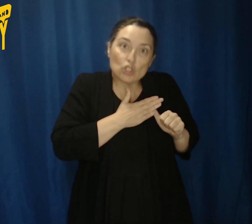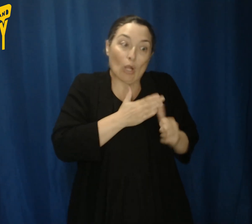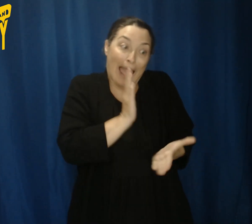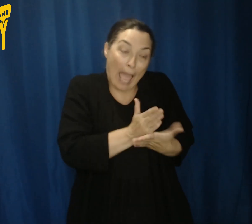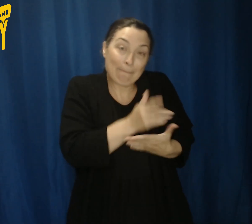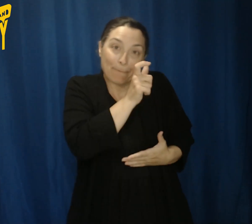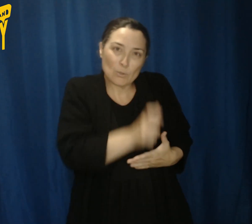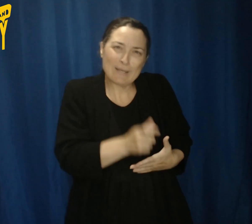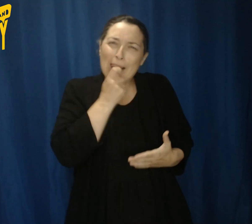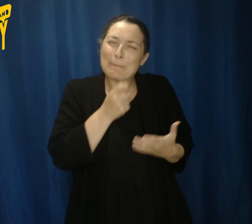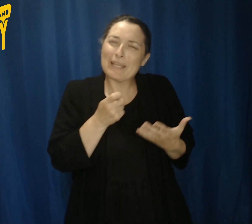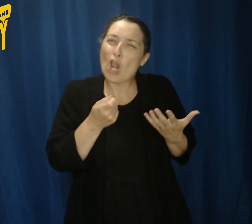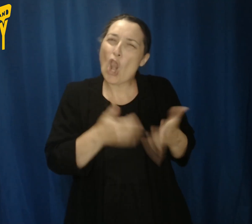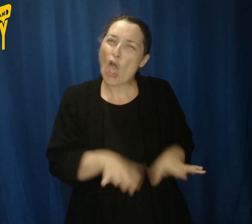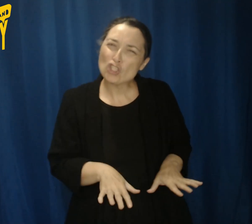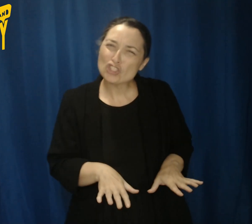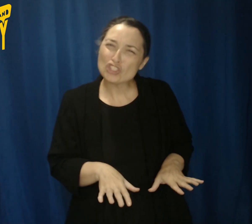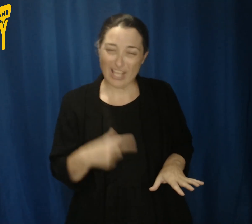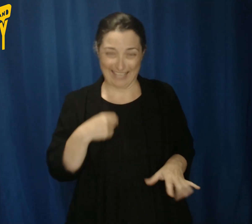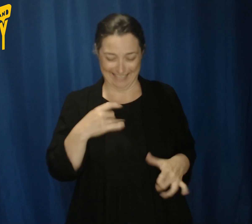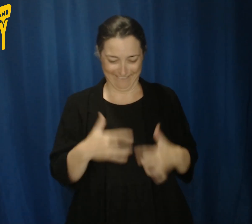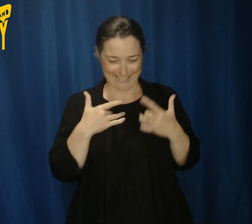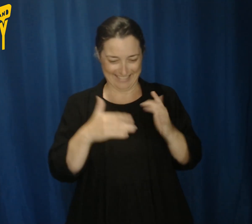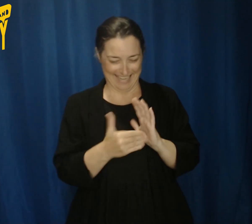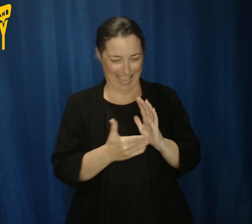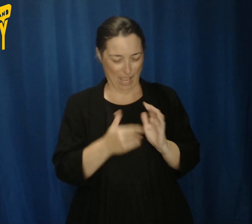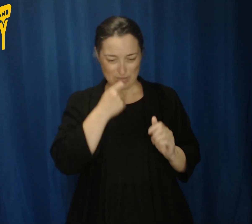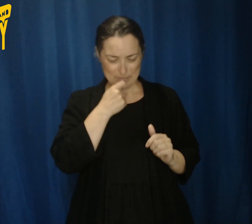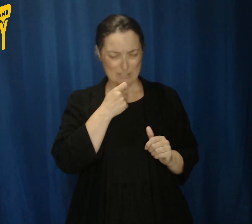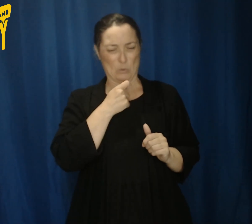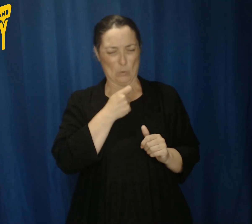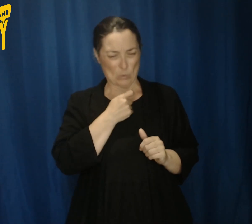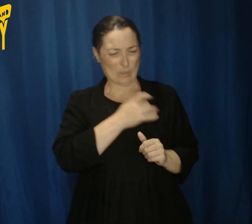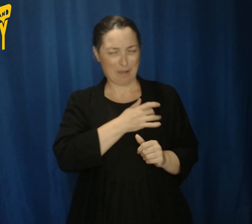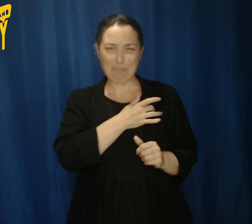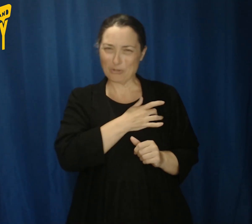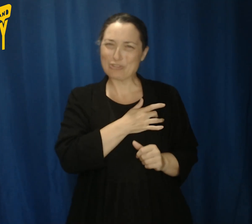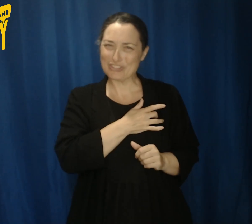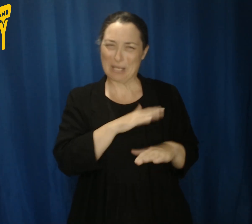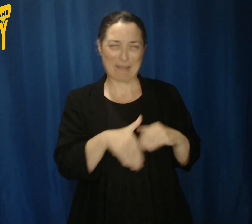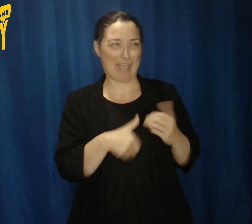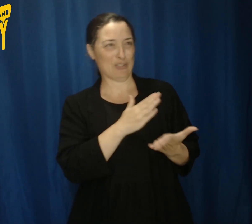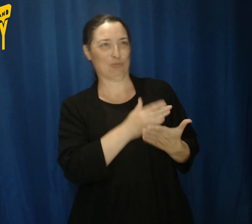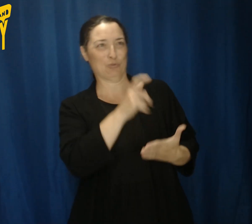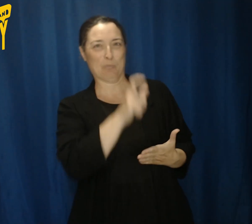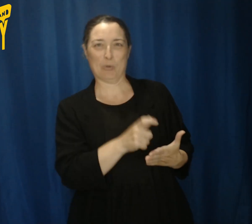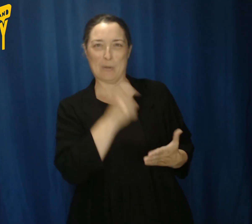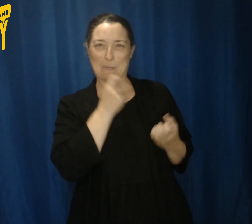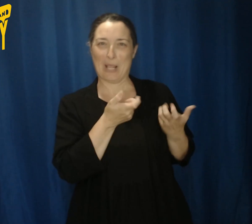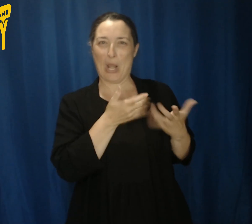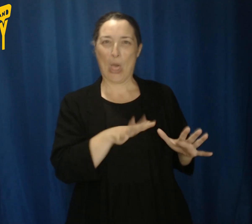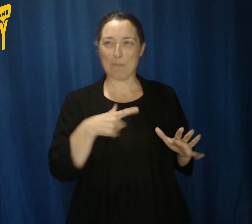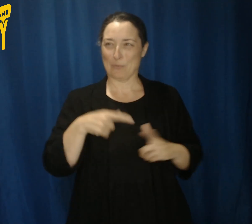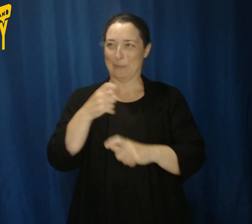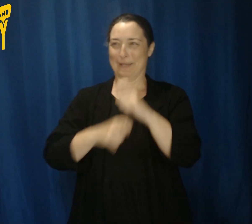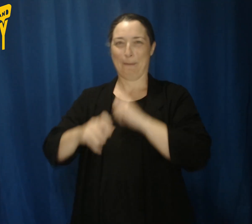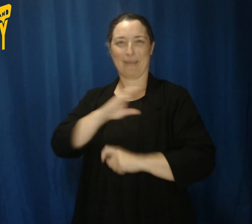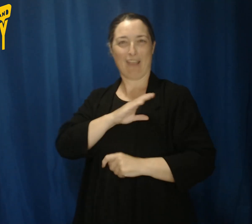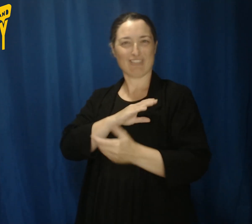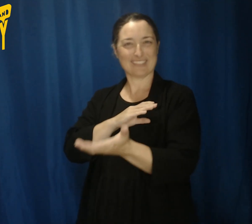having I can feel it now, I'm still having this really emotional moment about it. I'm sort of thinking, shit, I just wonder if at some point into the